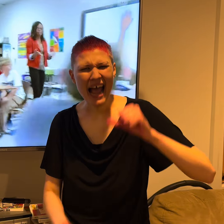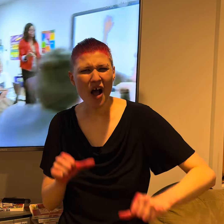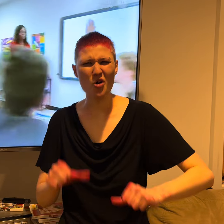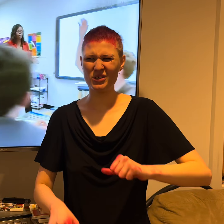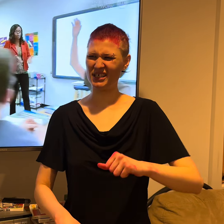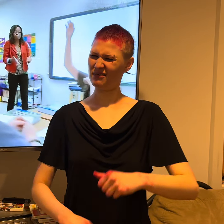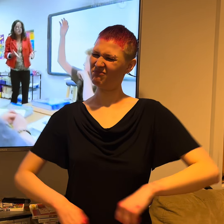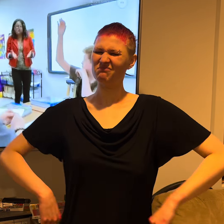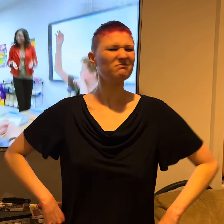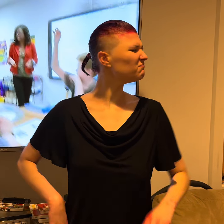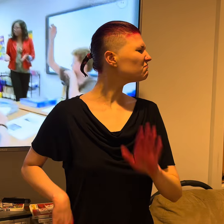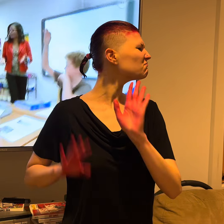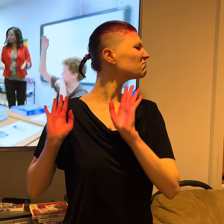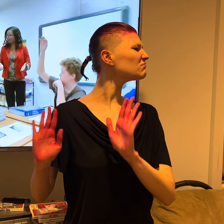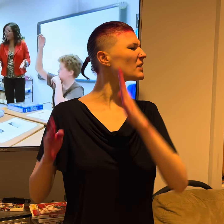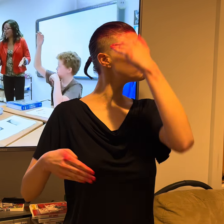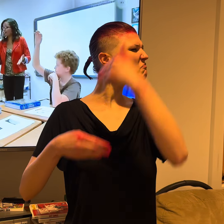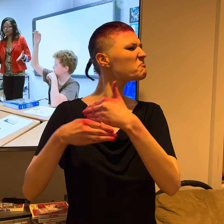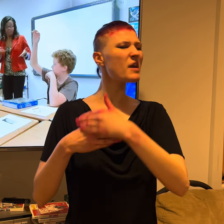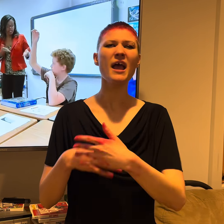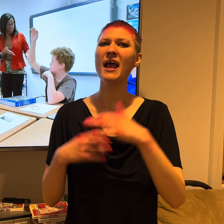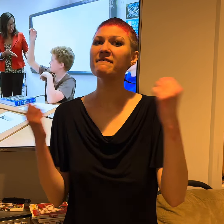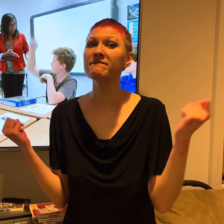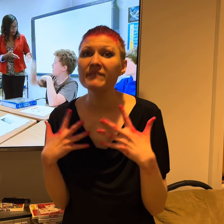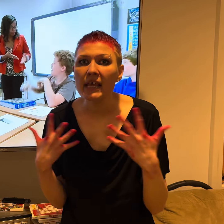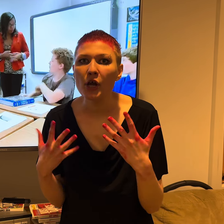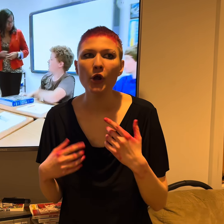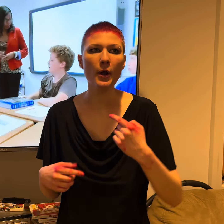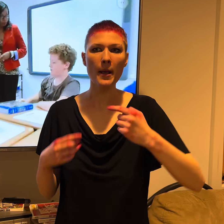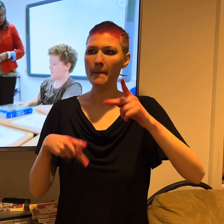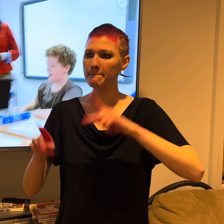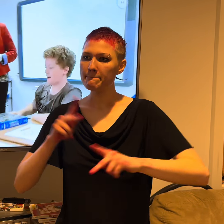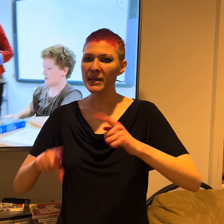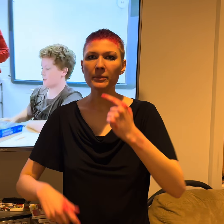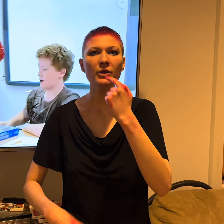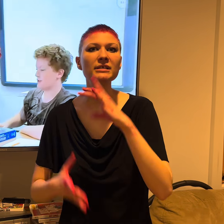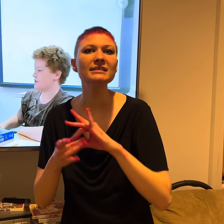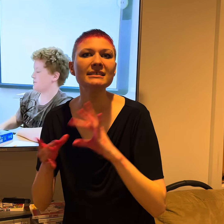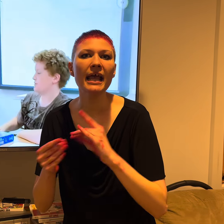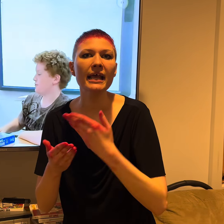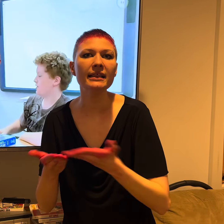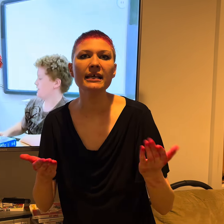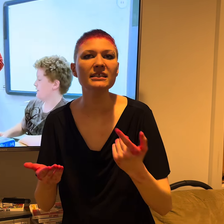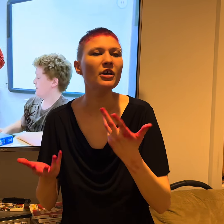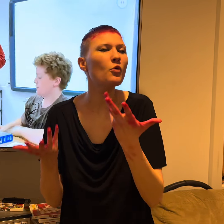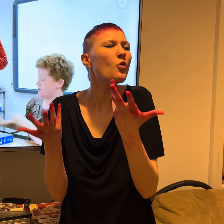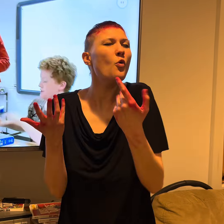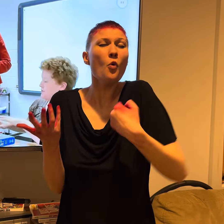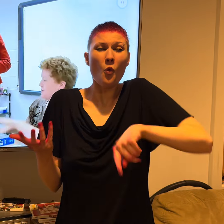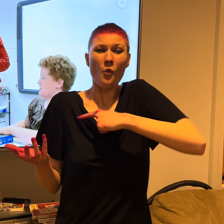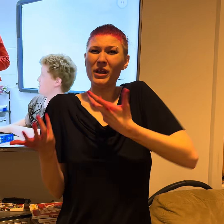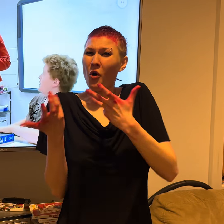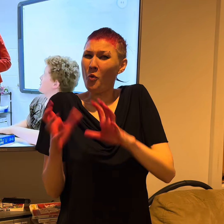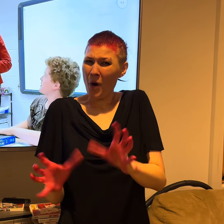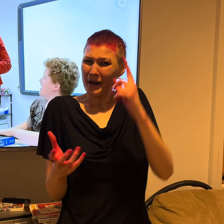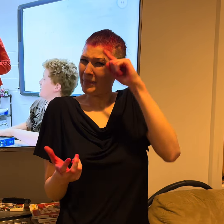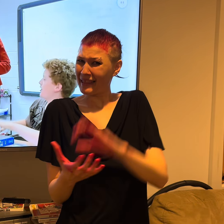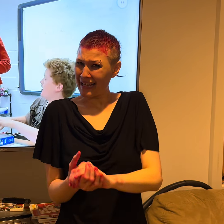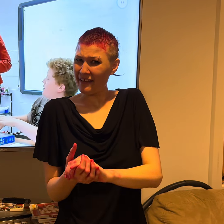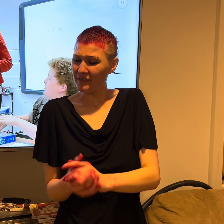we don't believe, okay? Yes, sir. Well, they kind of thought that she was the one. Well, she was a student that was kind of the